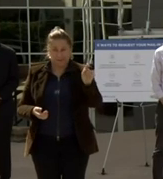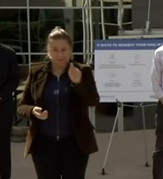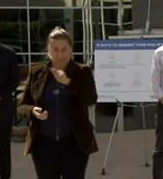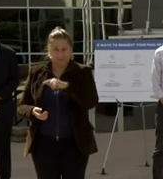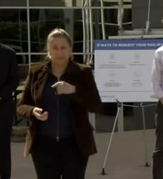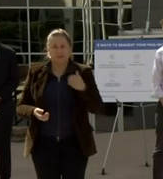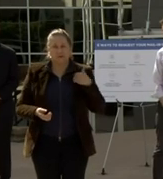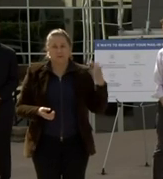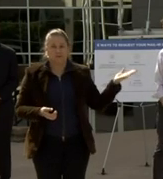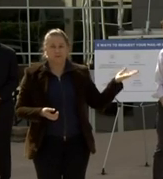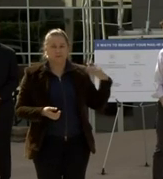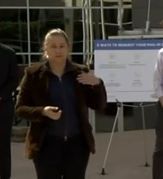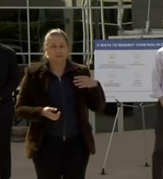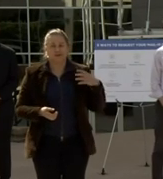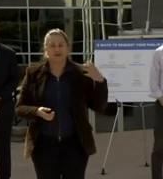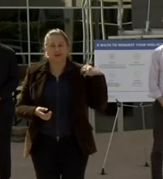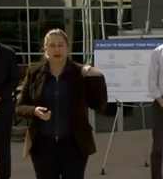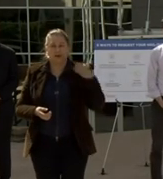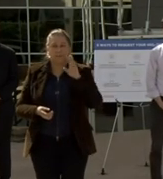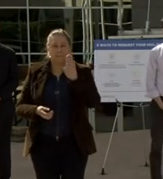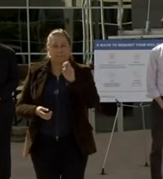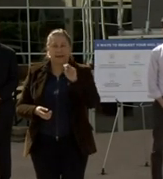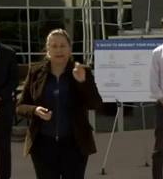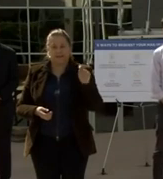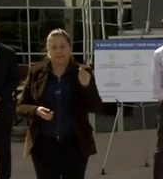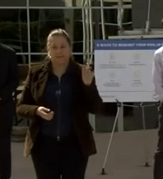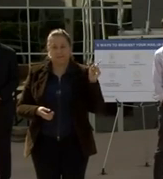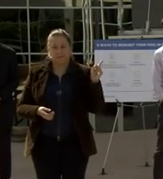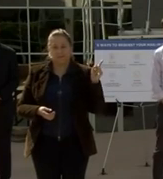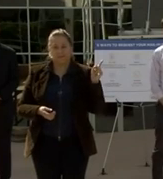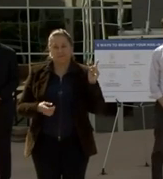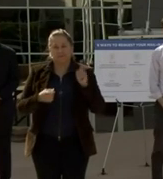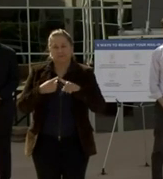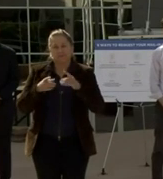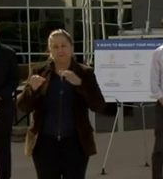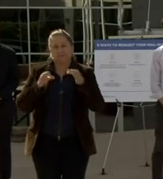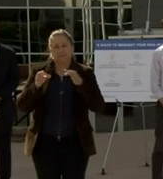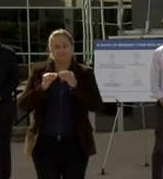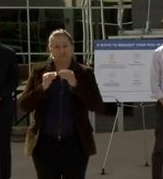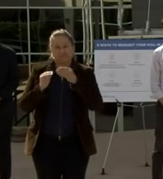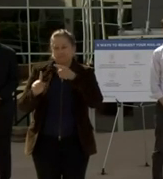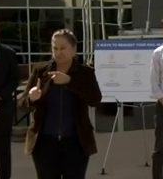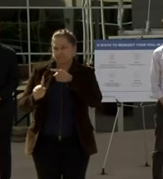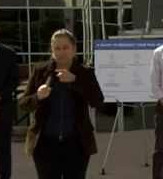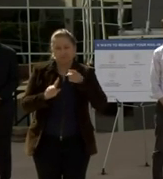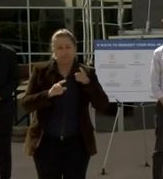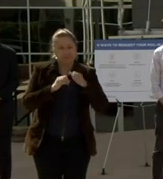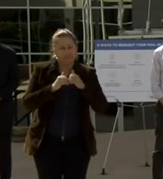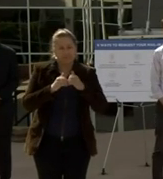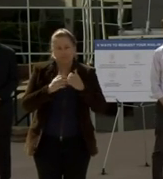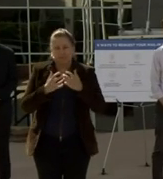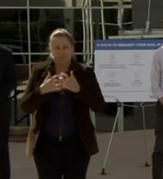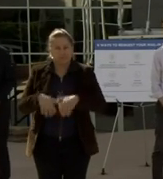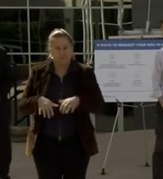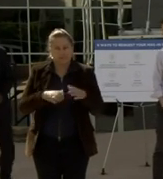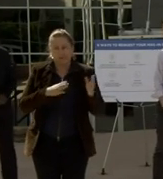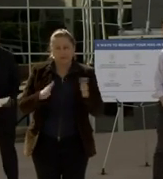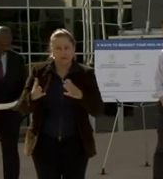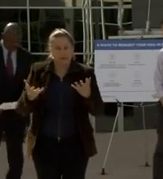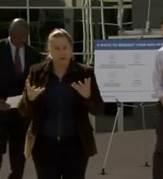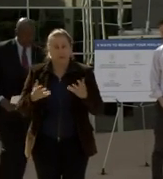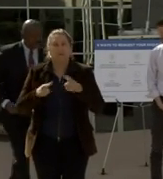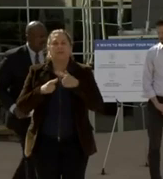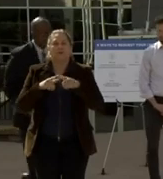to provide more specifics about the board's plan, and then we will be available for your questions.